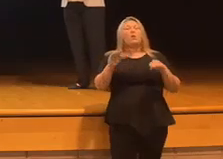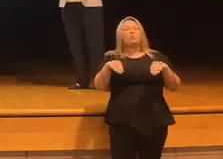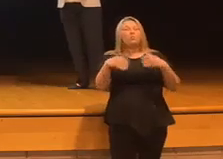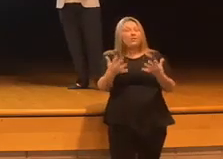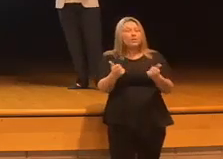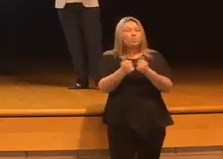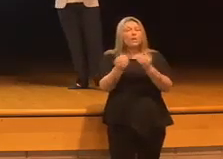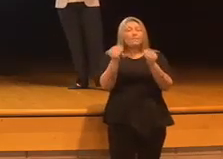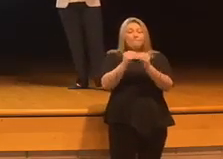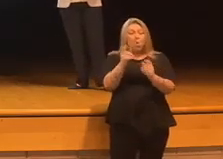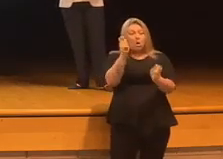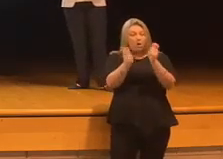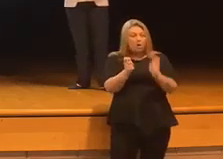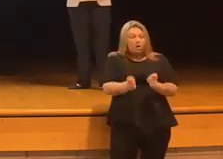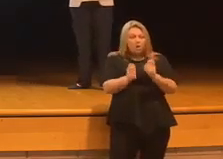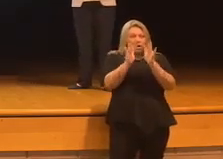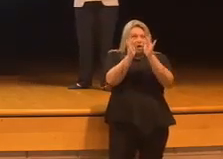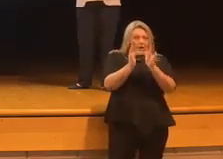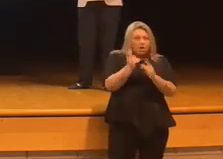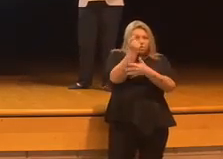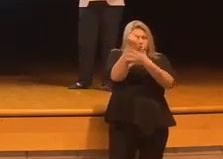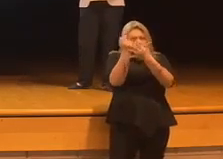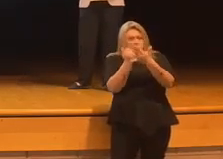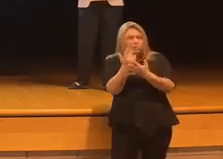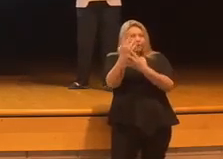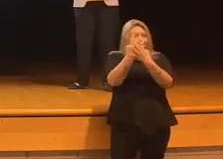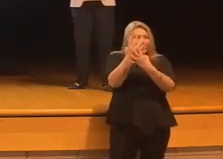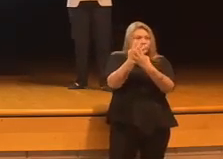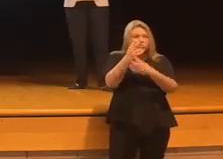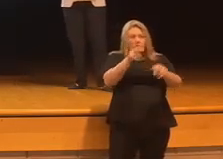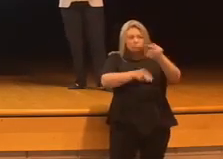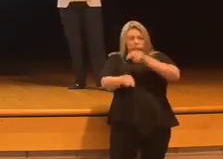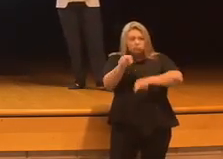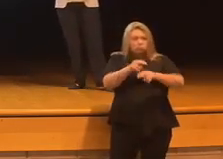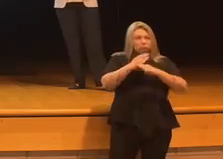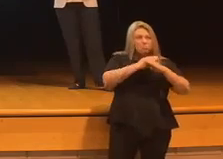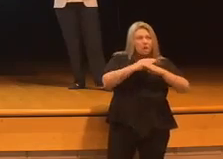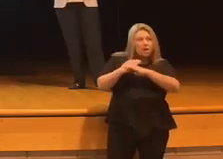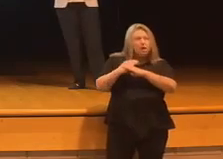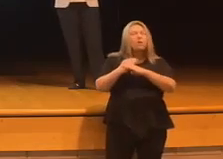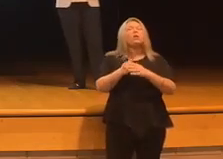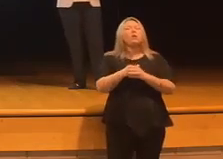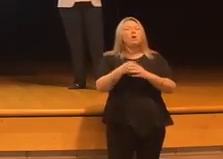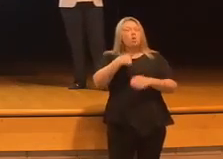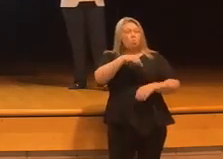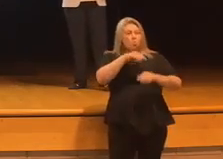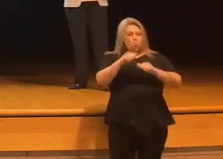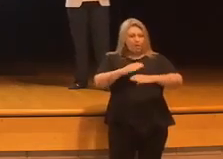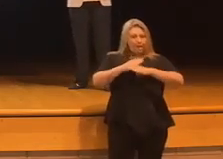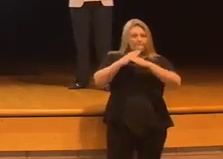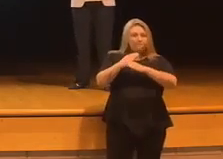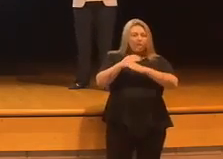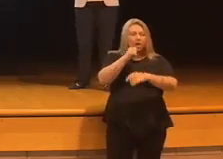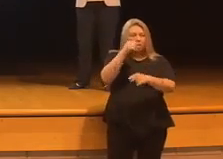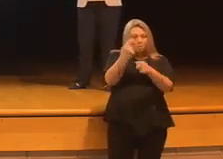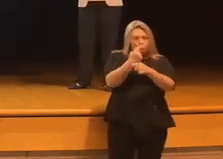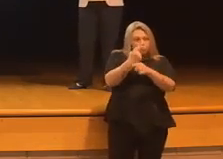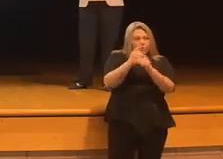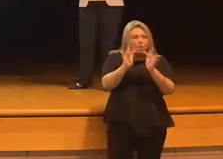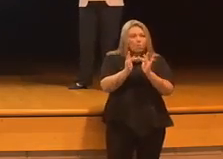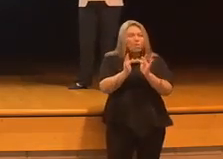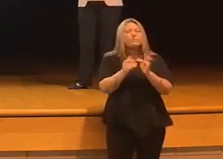more customizable web filtering and content monitoring and blocking. We can block inappropriate and harmful